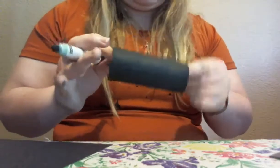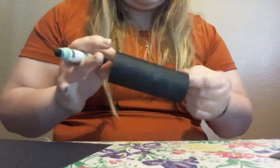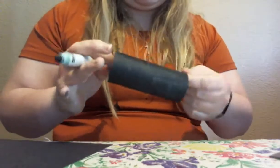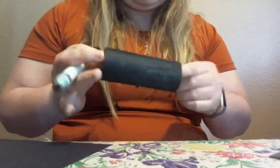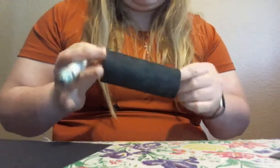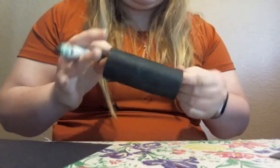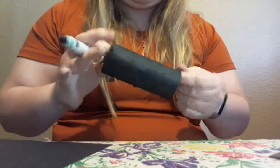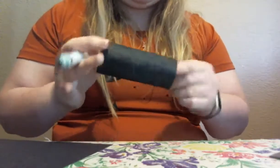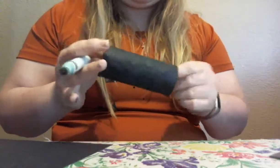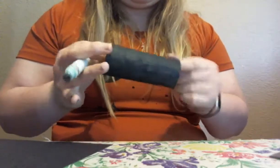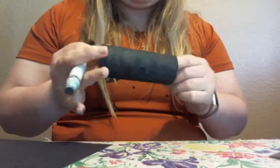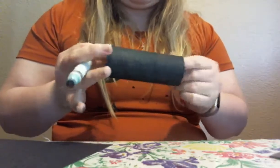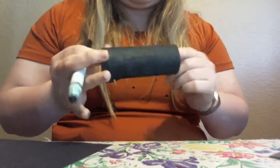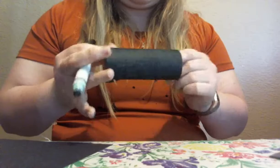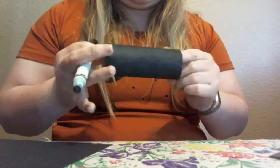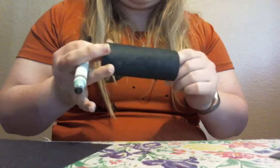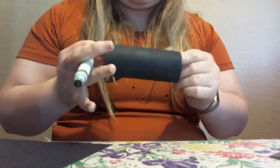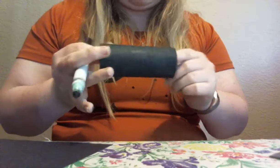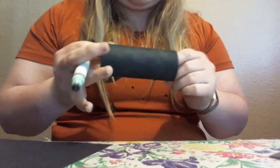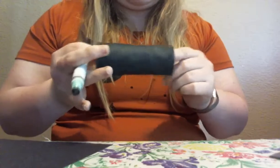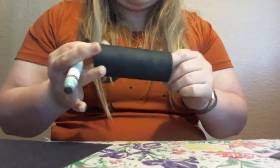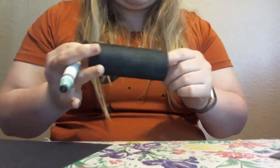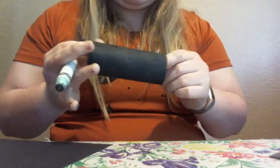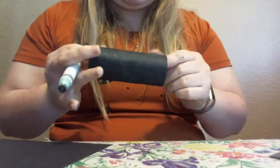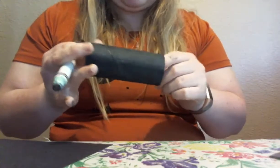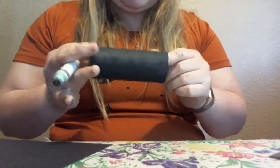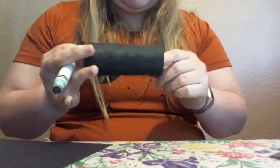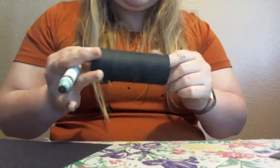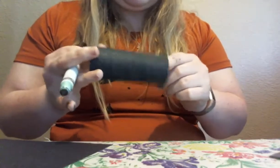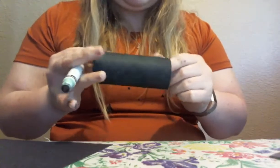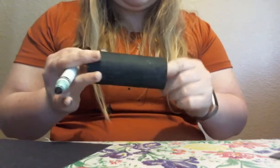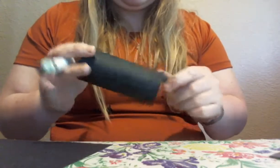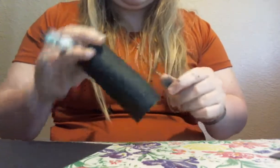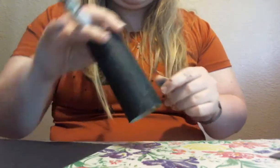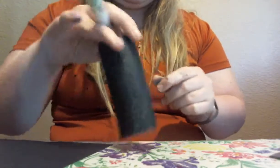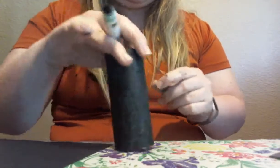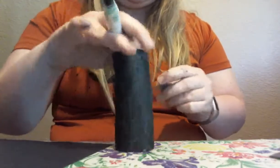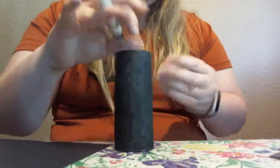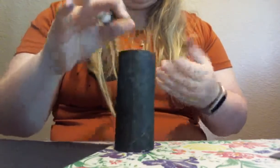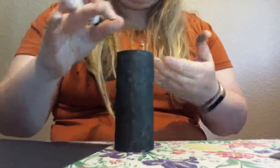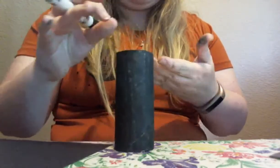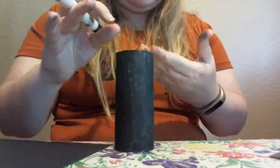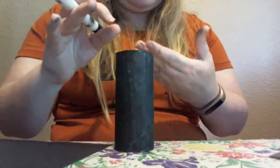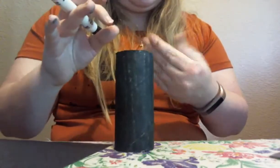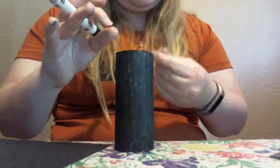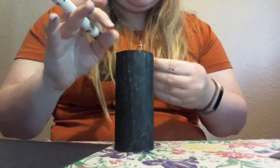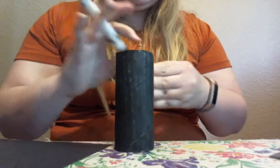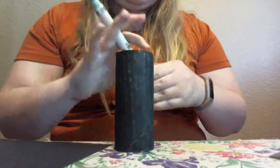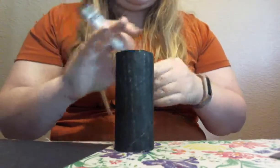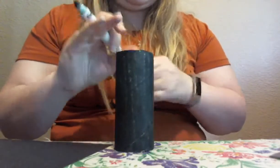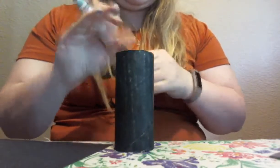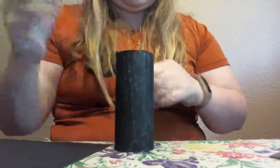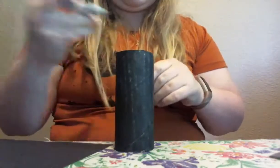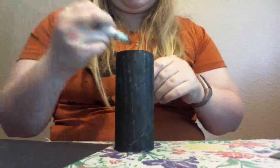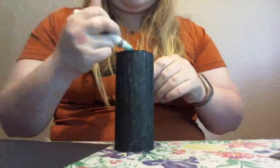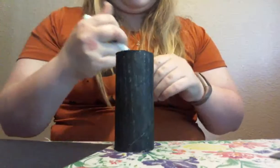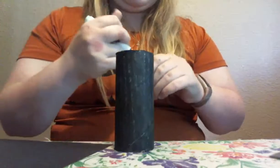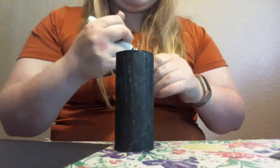coloring. So it's all colored black. And you can use colored